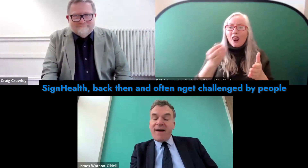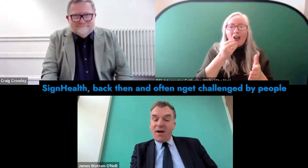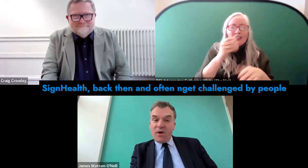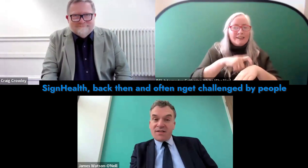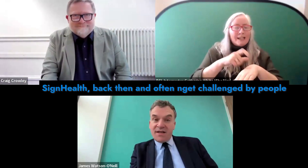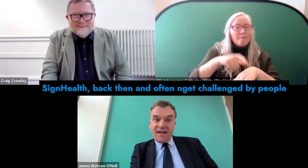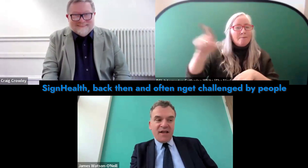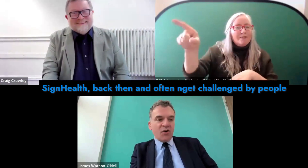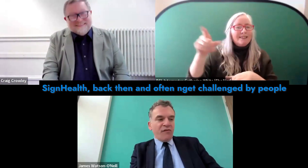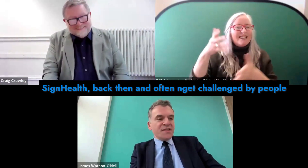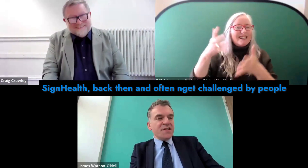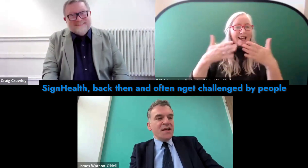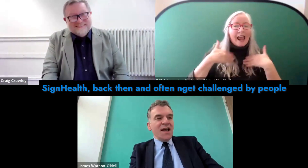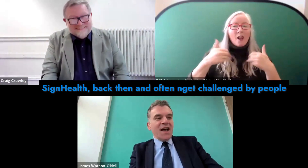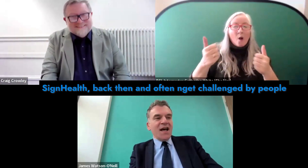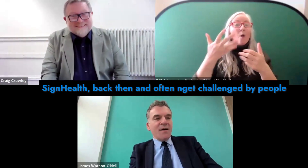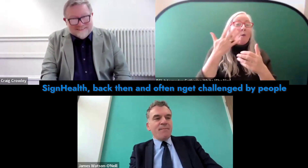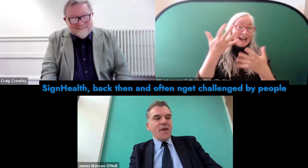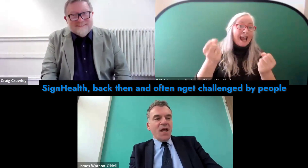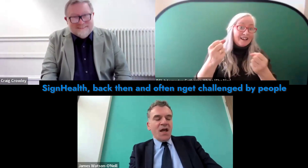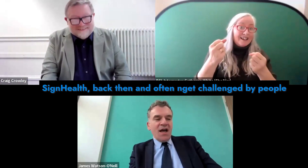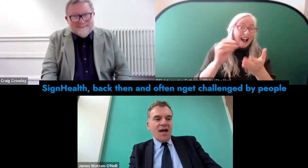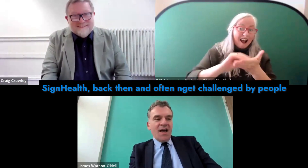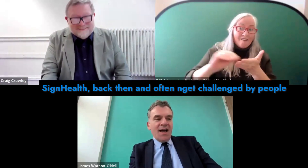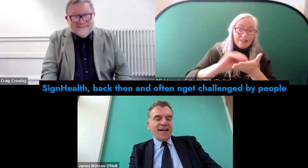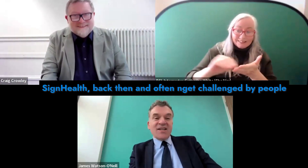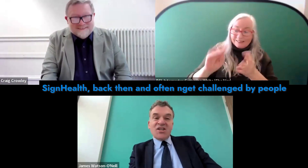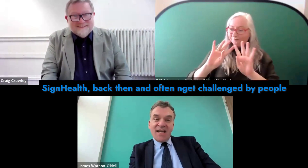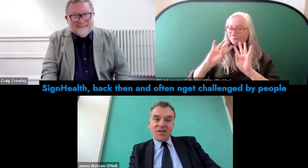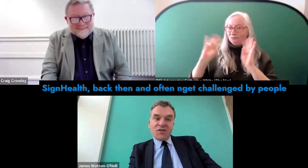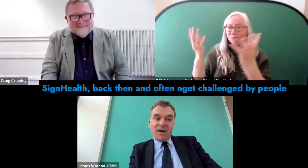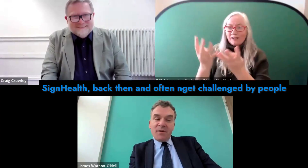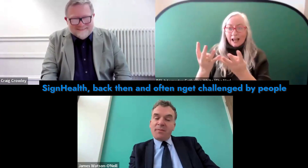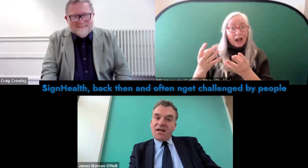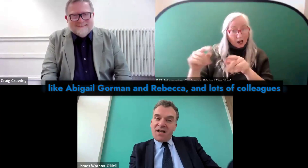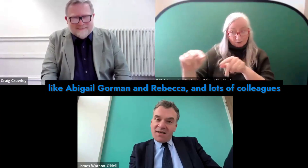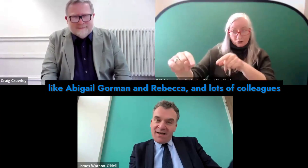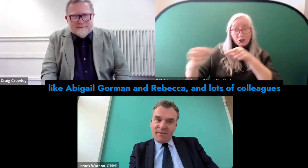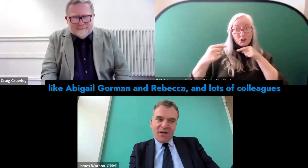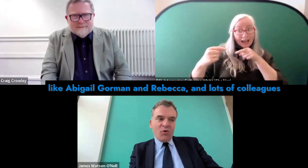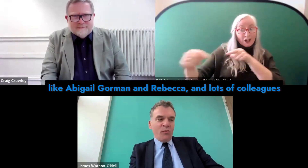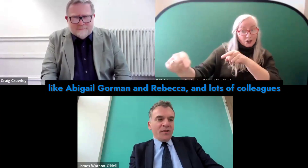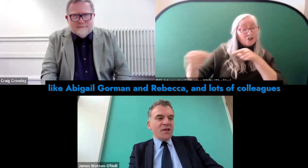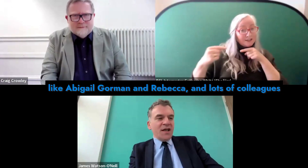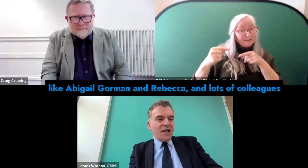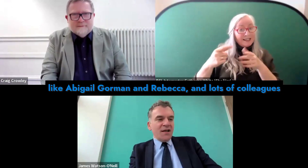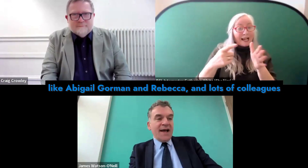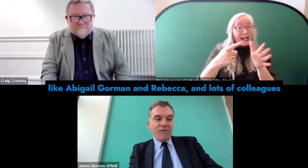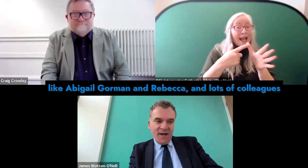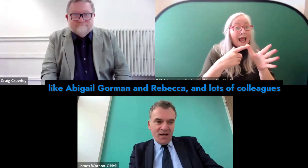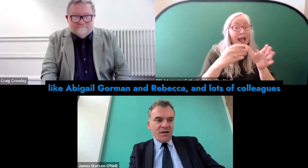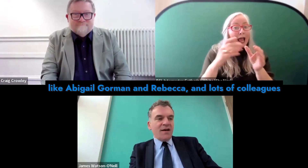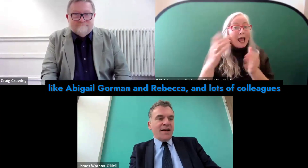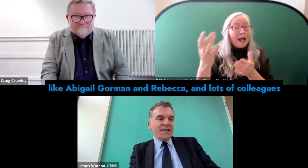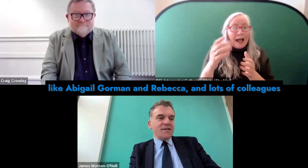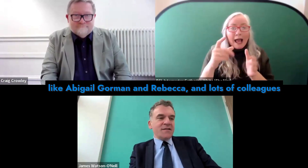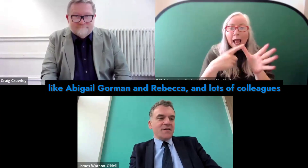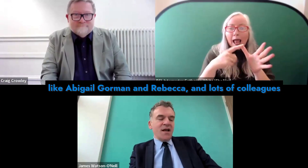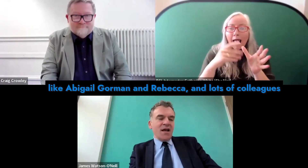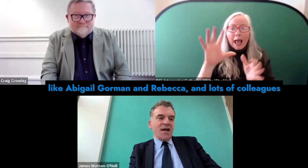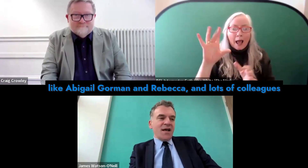Health, back when Sign Health had an office, and get challenged by people like Abigail Gorman and